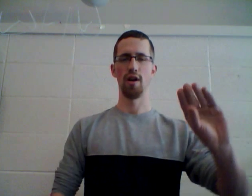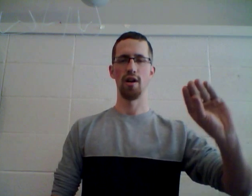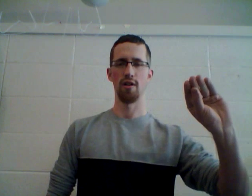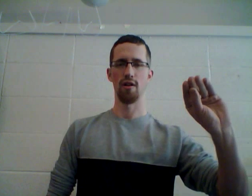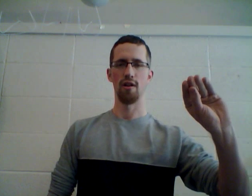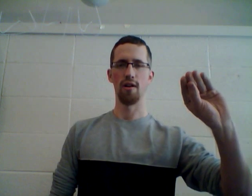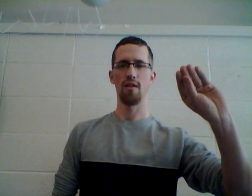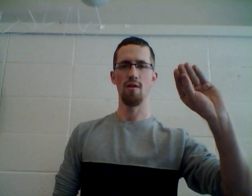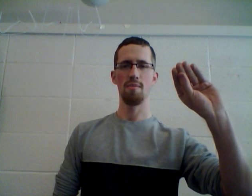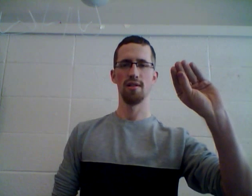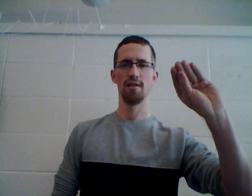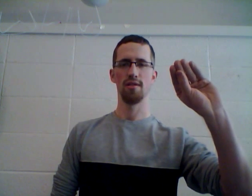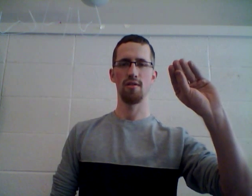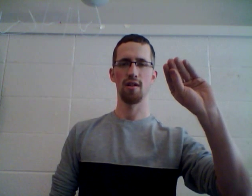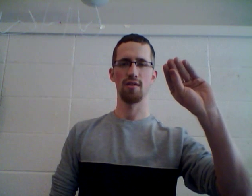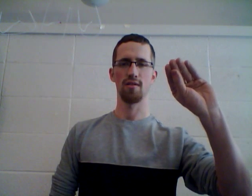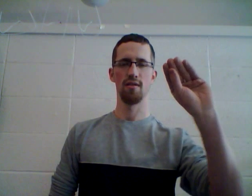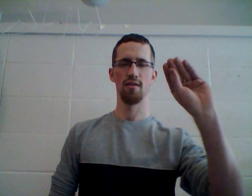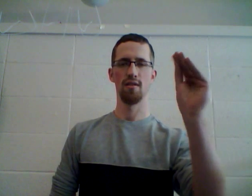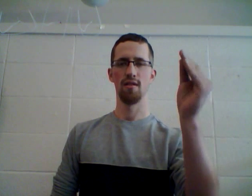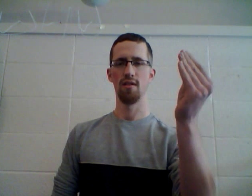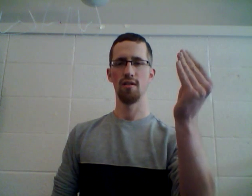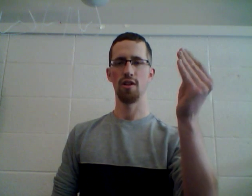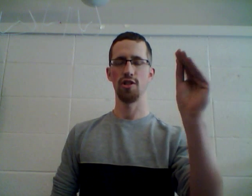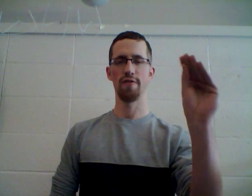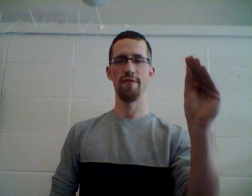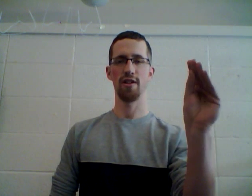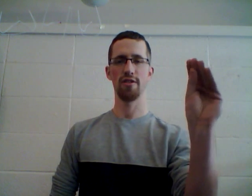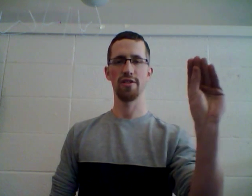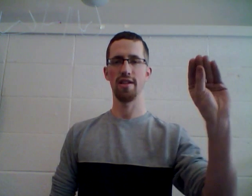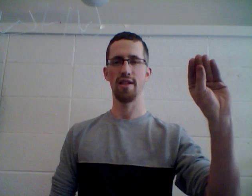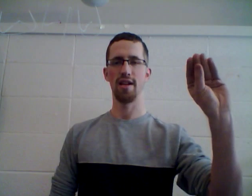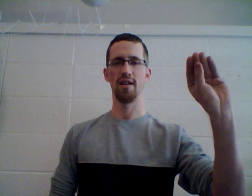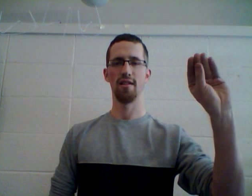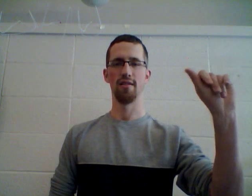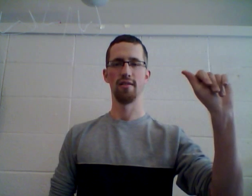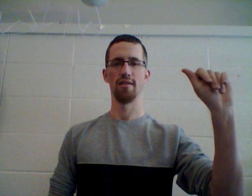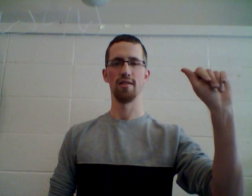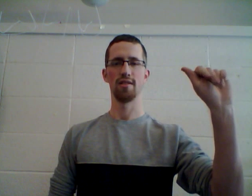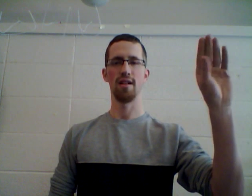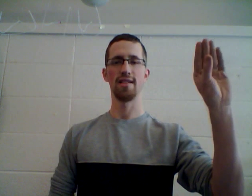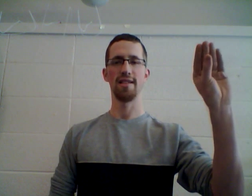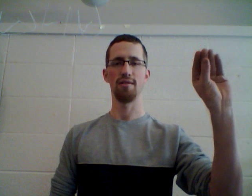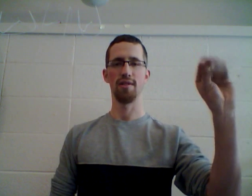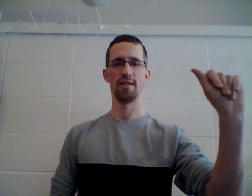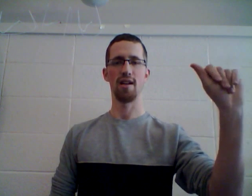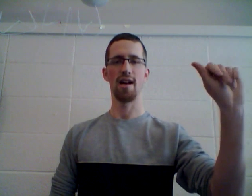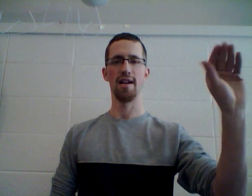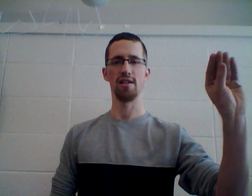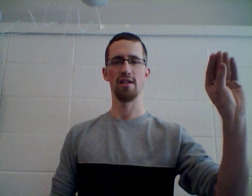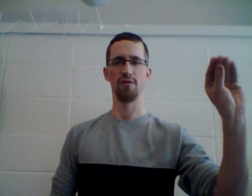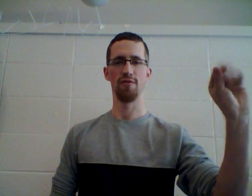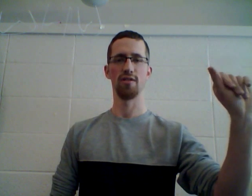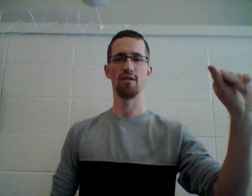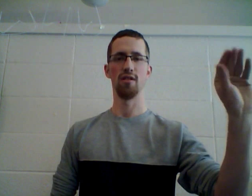Where your thumb starts touching your fingers and then it slides out to the side as your fingers